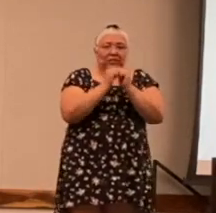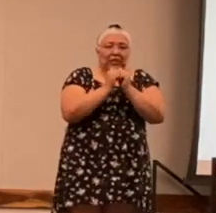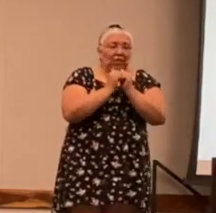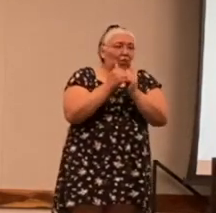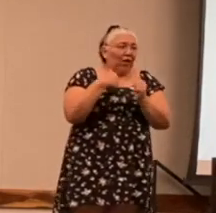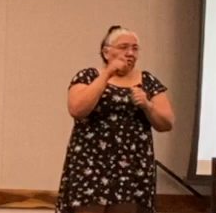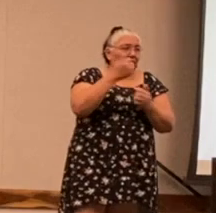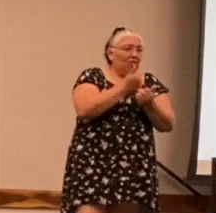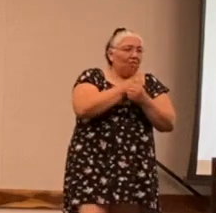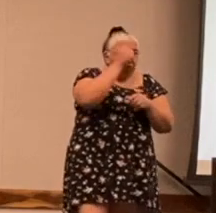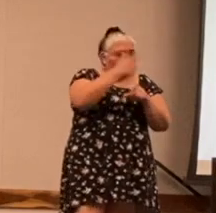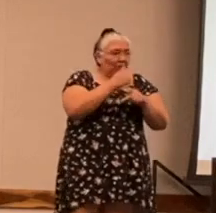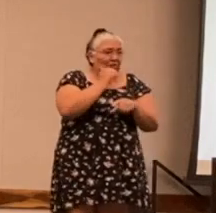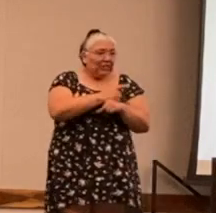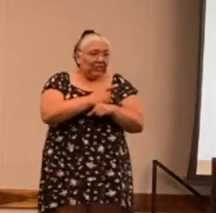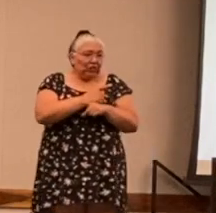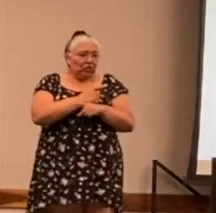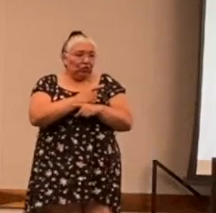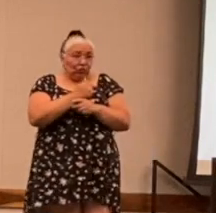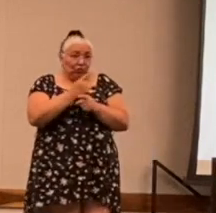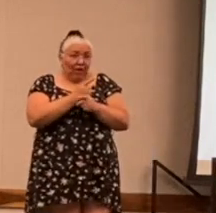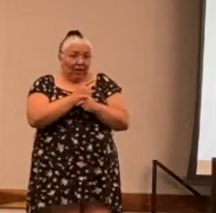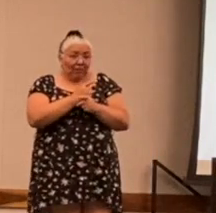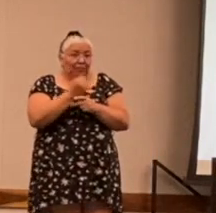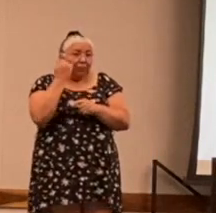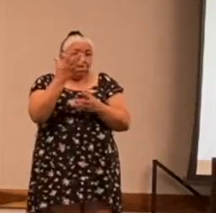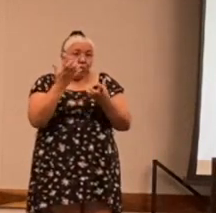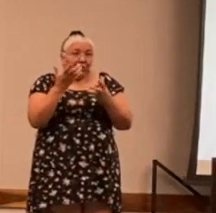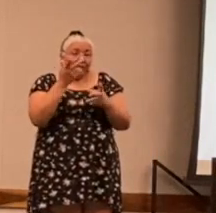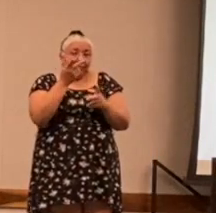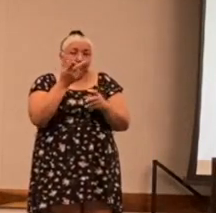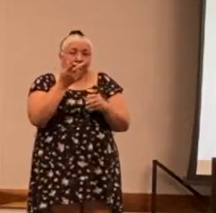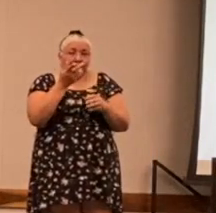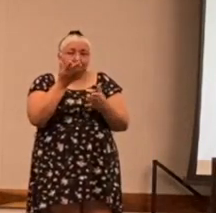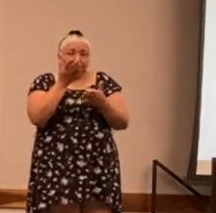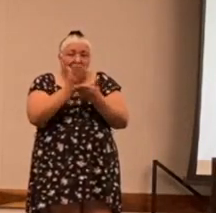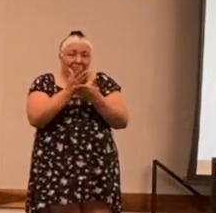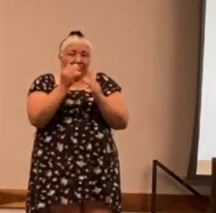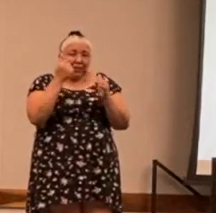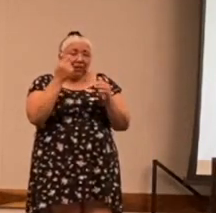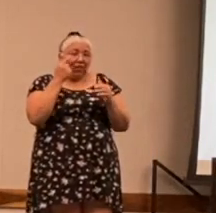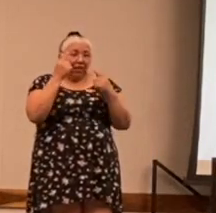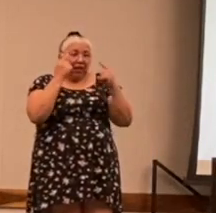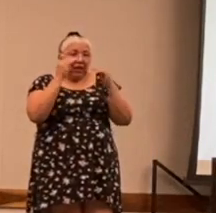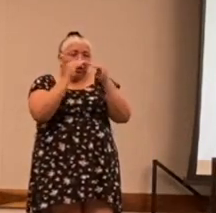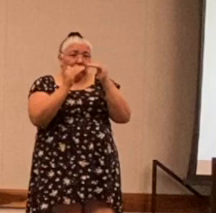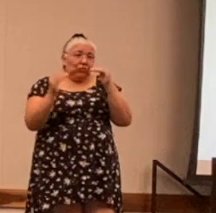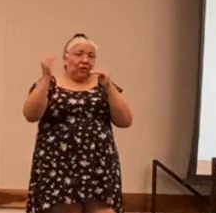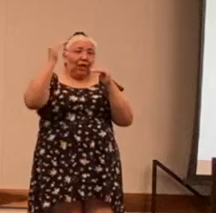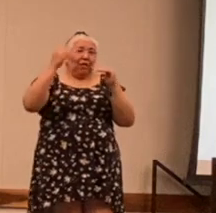gotta love our brothers and sisters, right? So if you wanna keep from thinking too highly of yourselves,